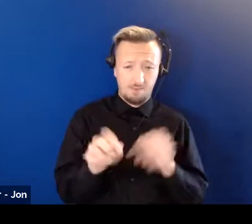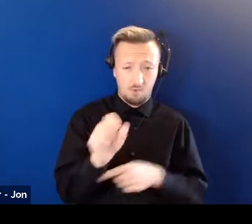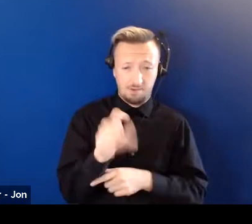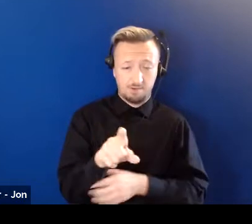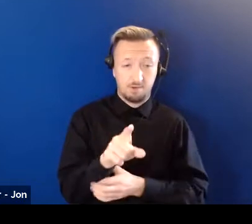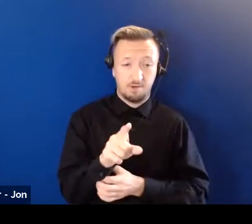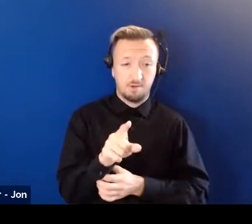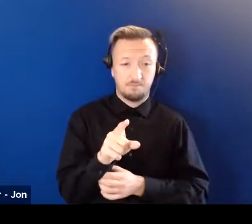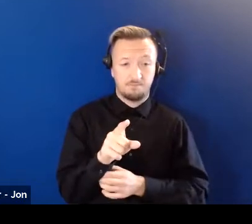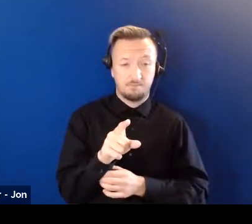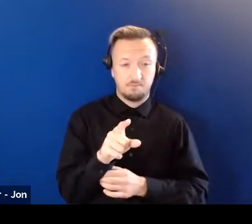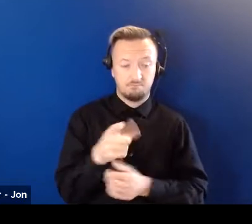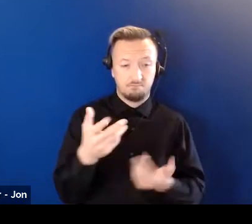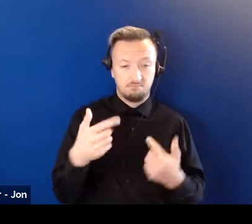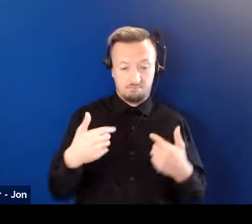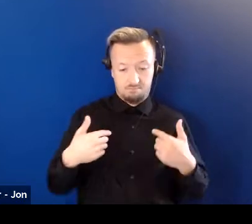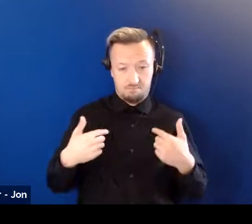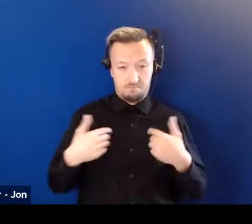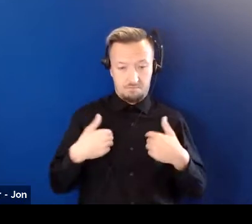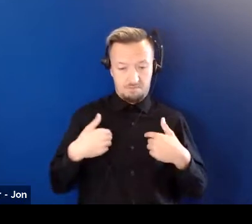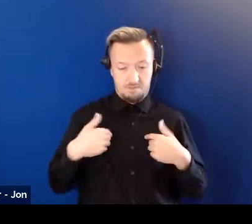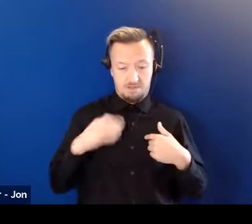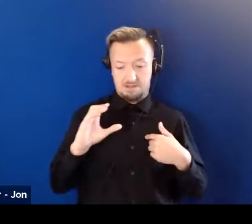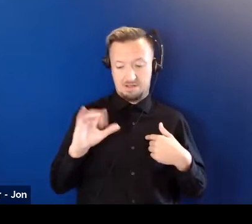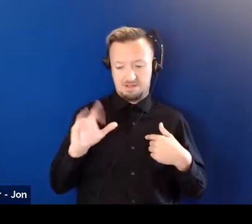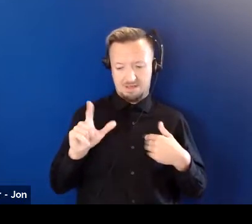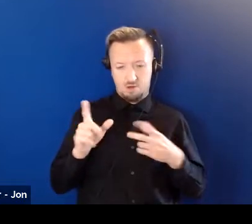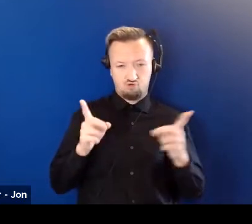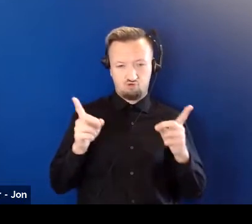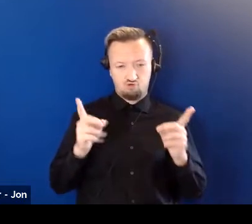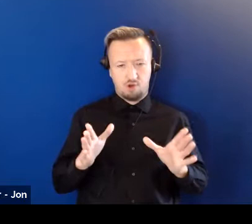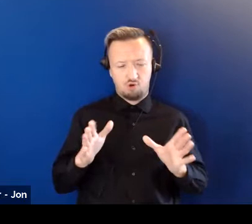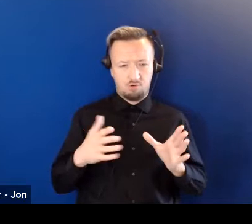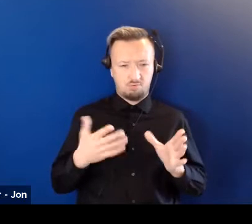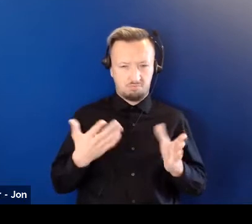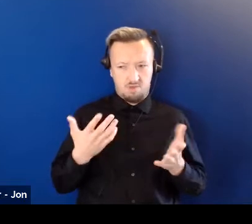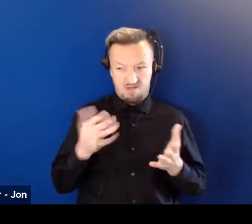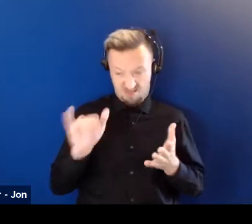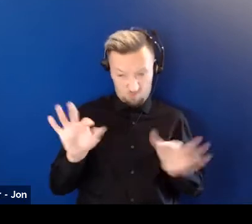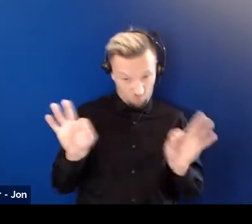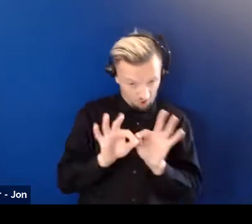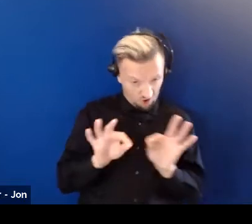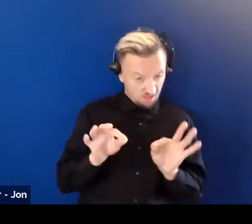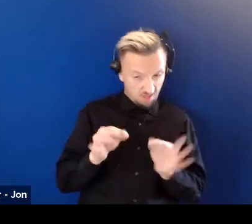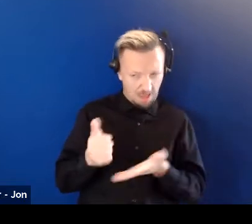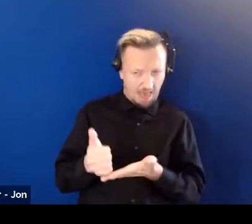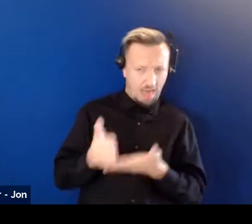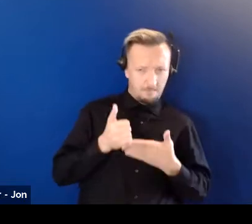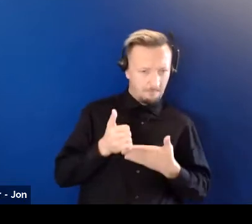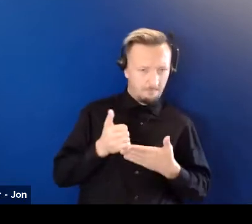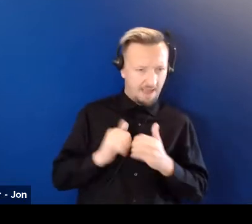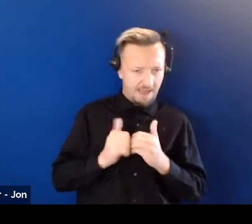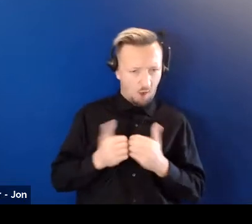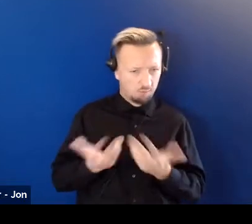is, what's in it for me? As a Center for Independent Living Director, why did you